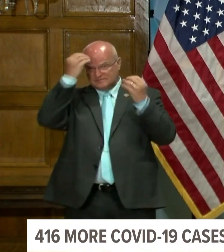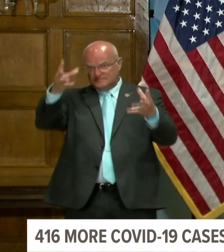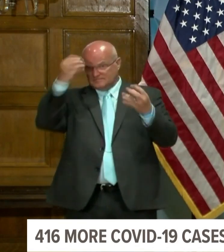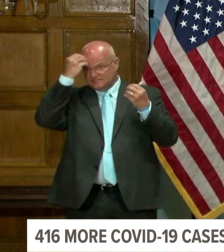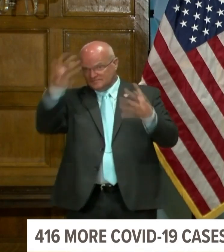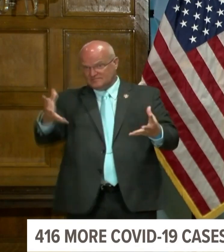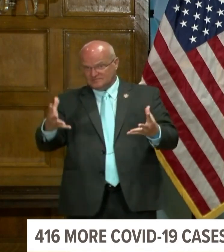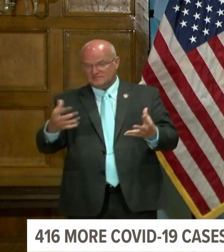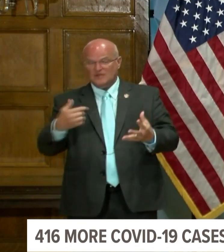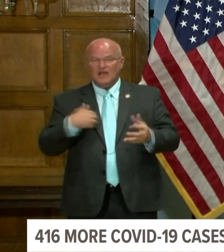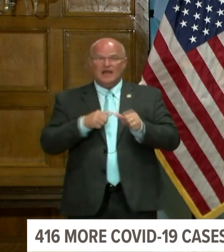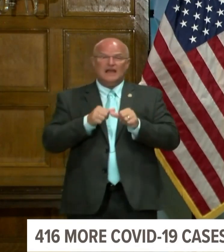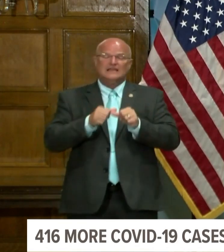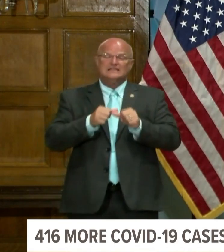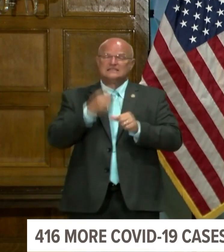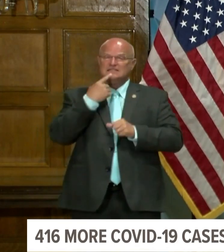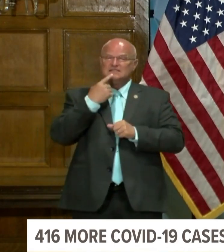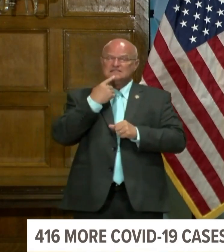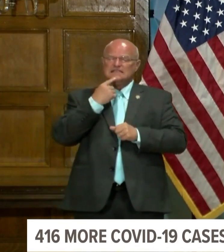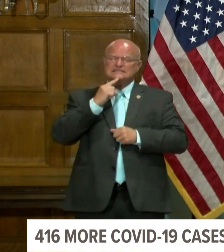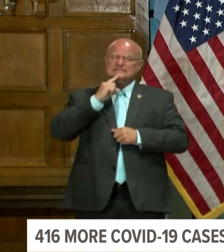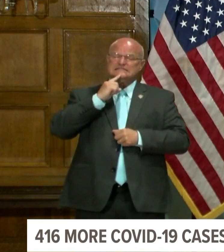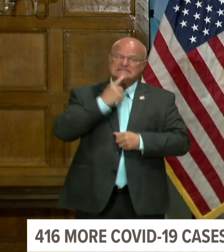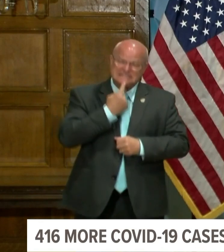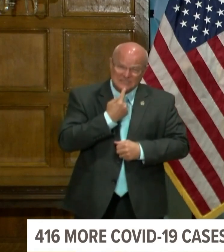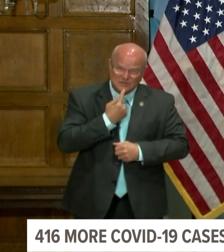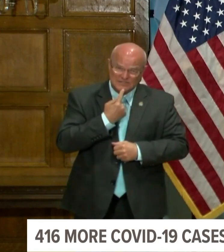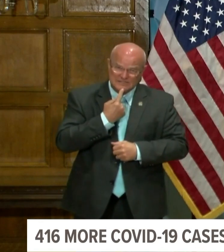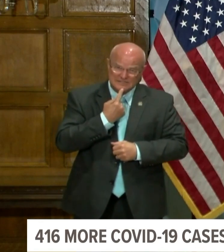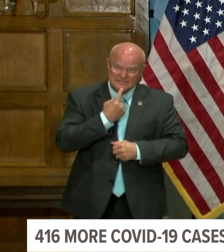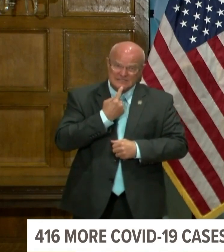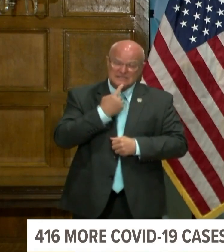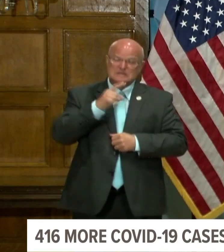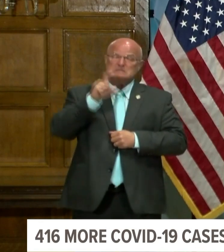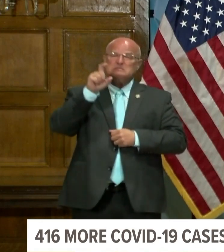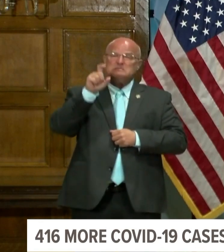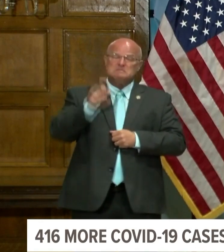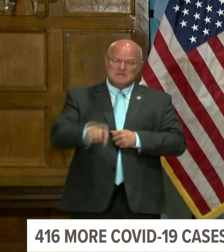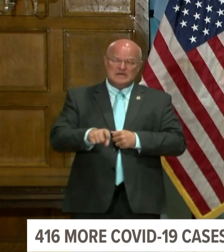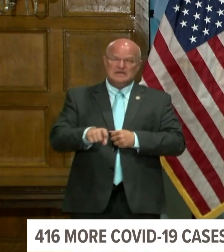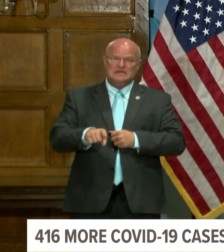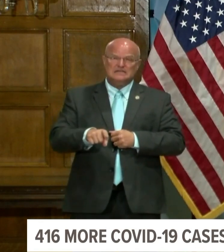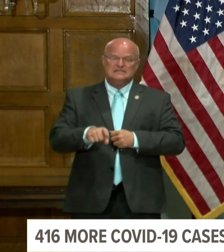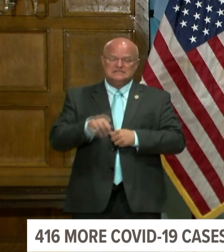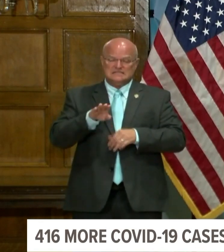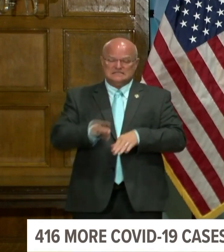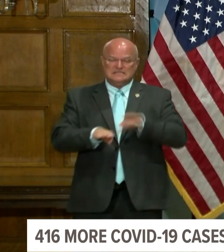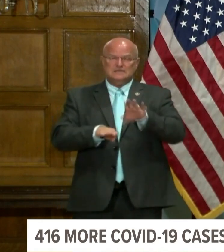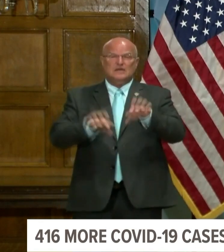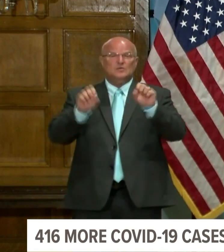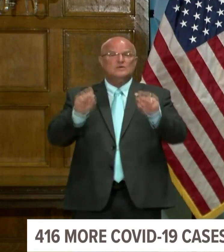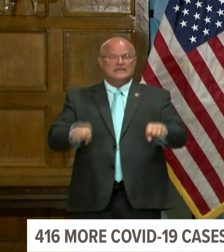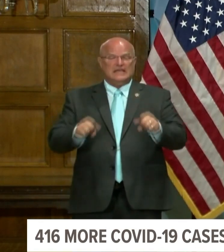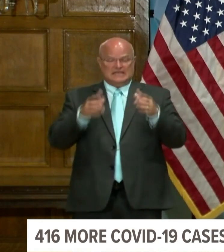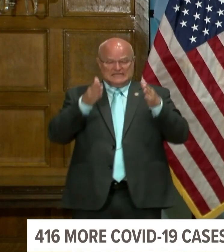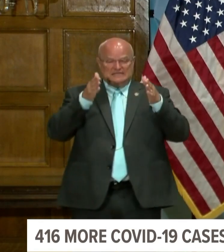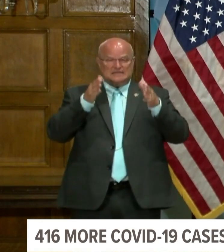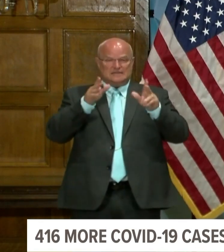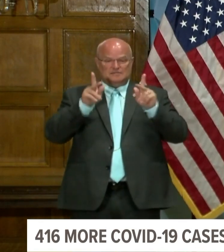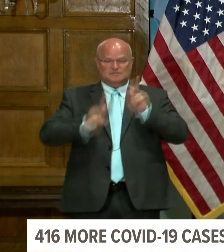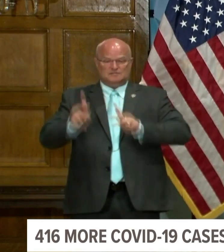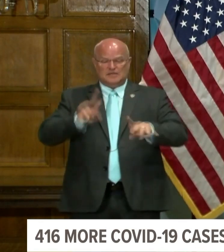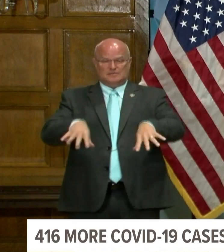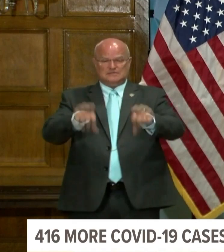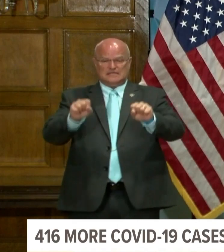I continue to drive how serious this is and how we need to take the steps that we can individually